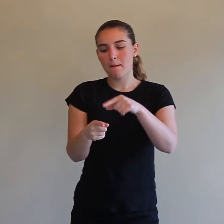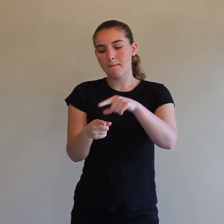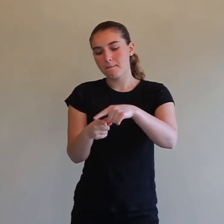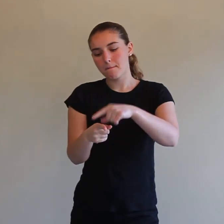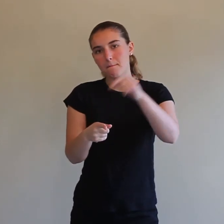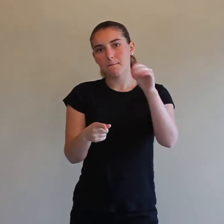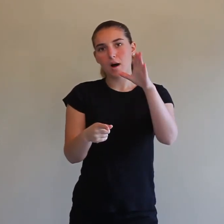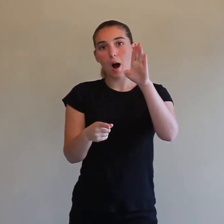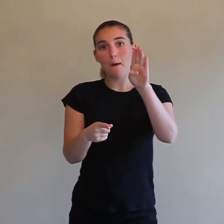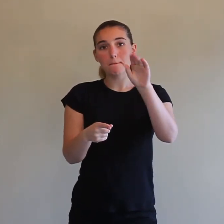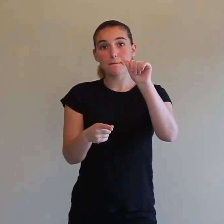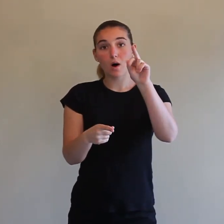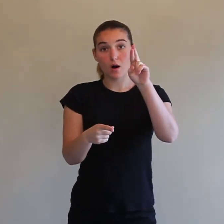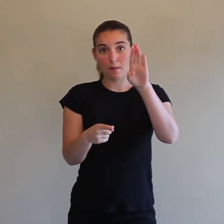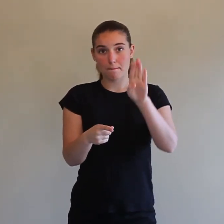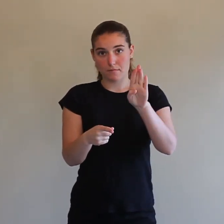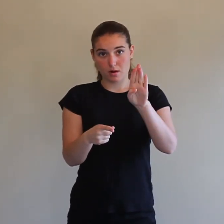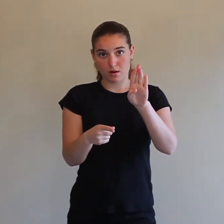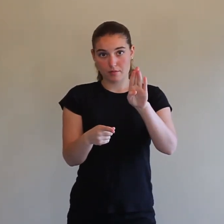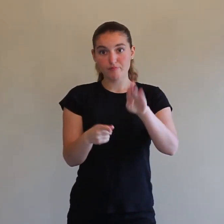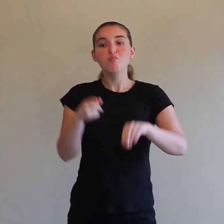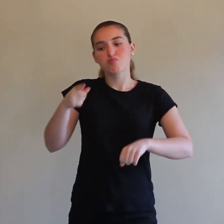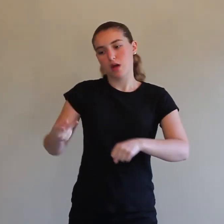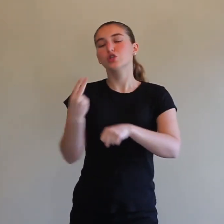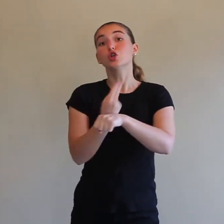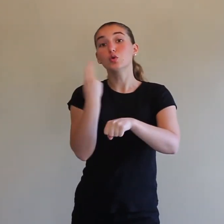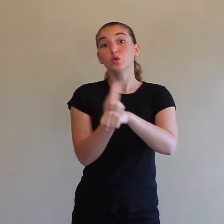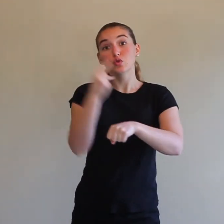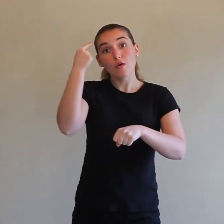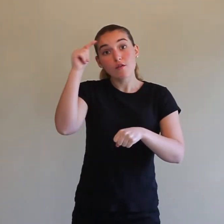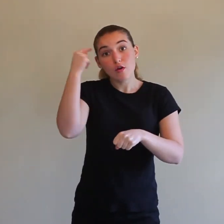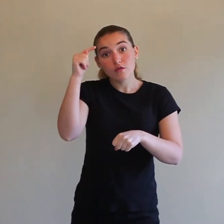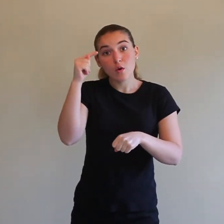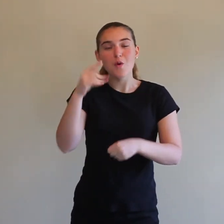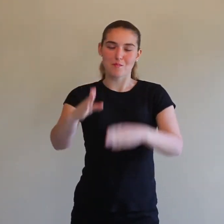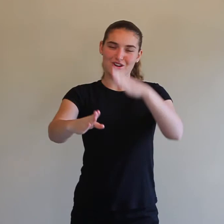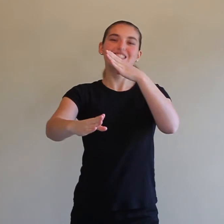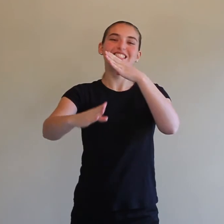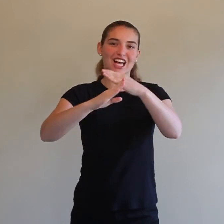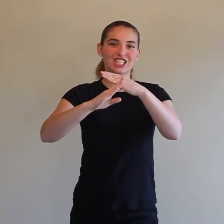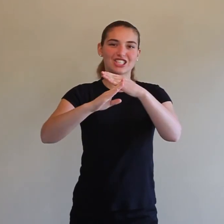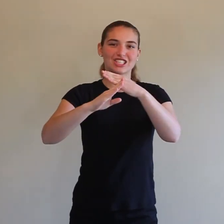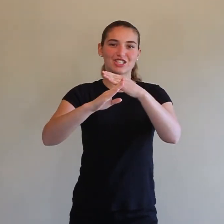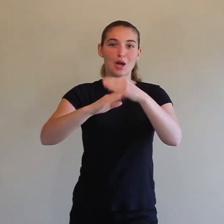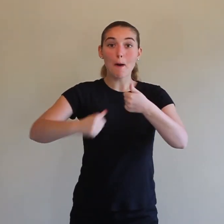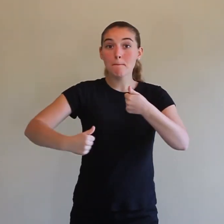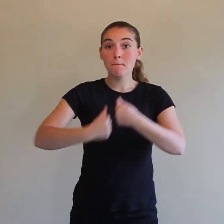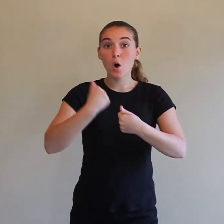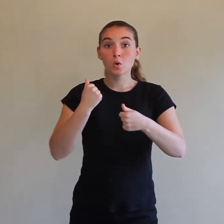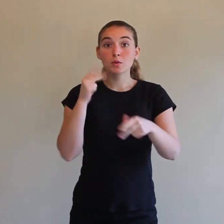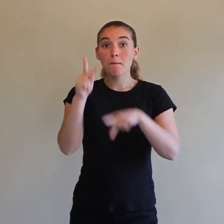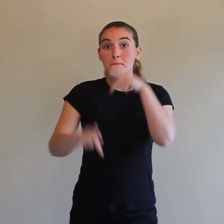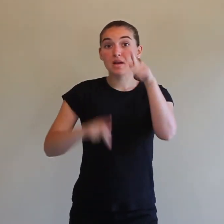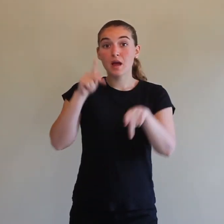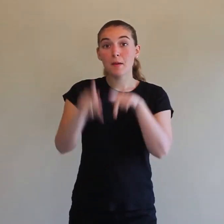use strictly for defense if threatened. Most people that get stung have accidentally stepped on a